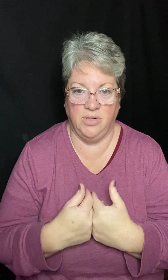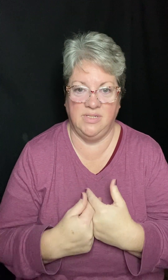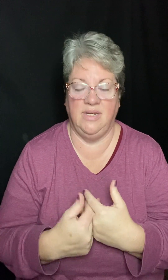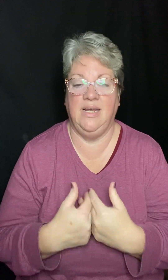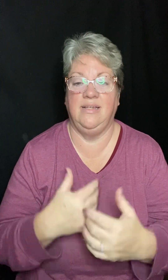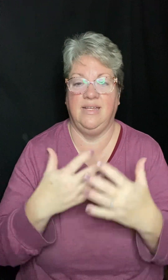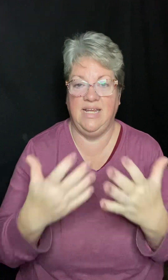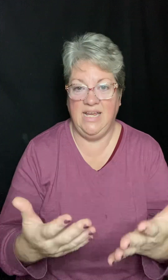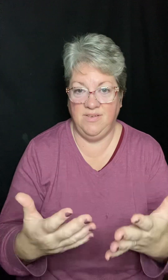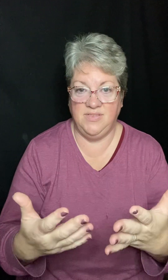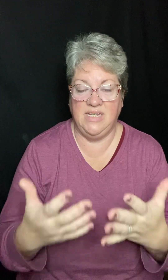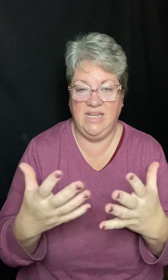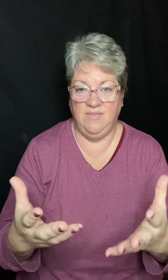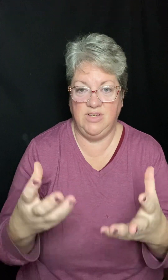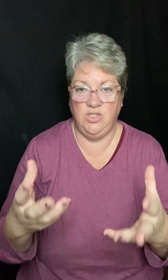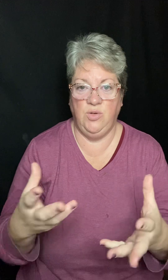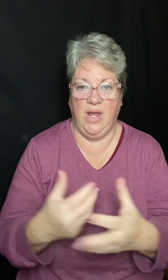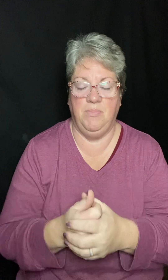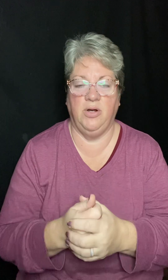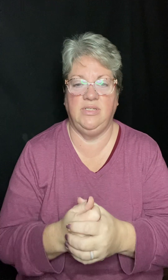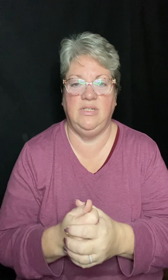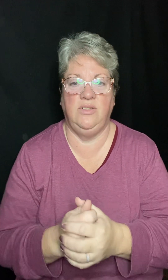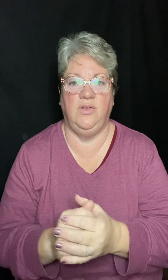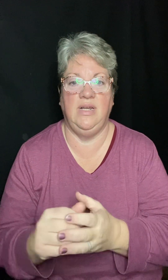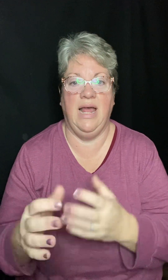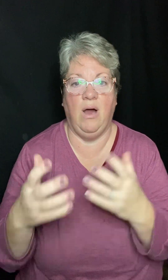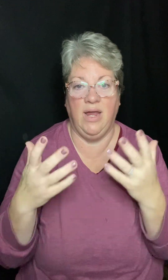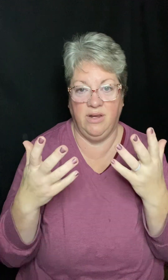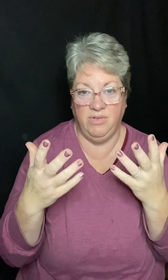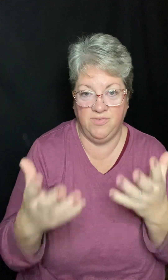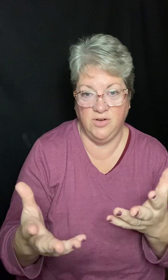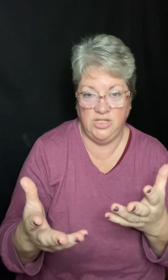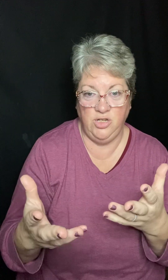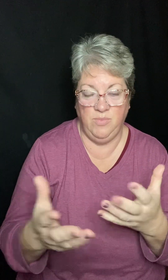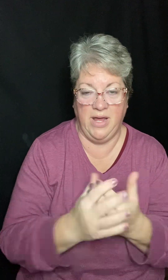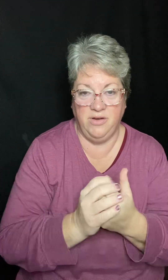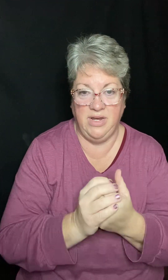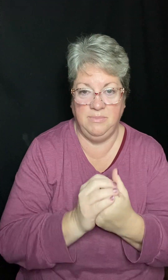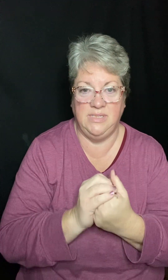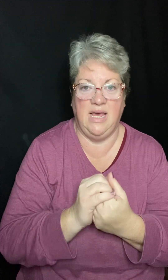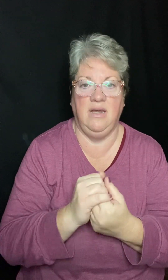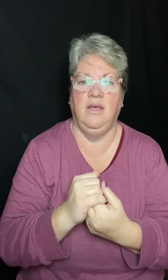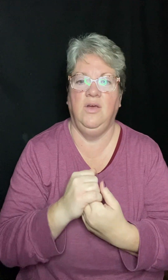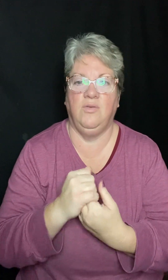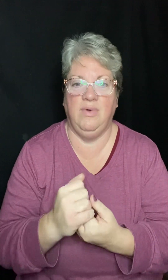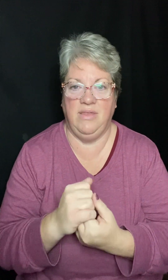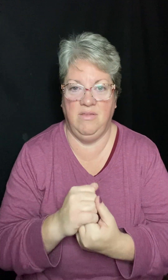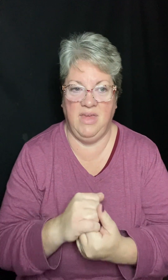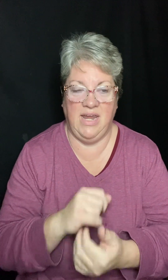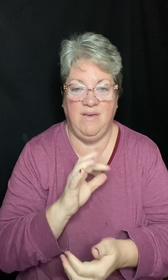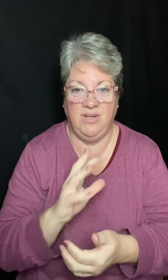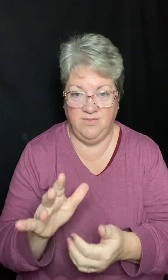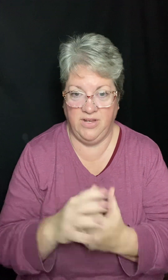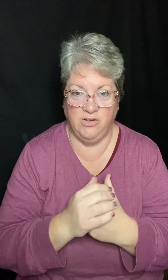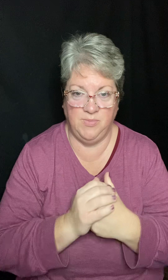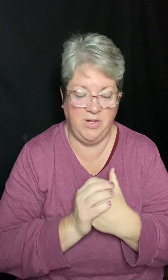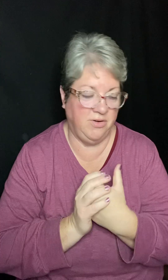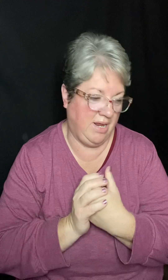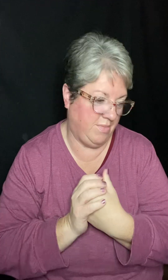person. It is a gift given to a person so that now I can refer to you by your name sign. rather than having to finger spell your name every